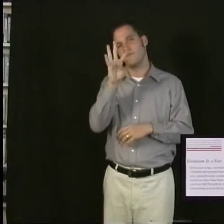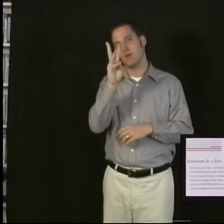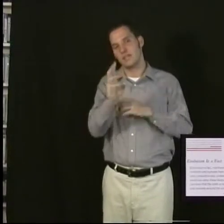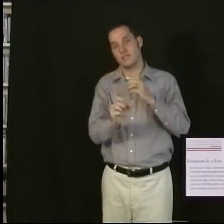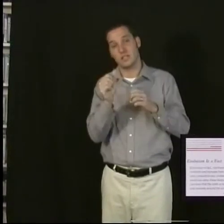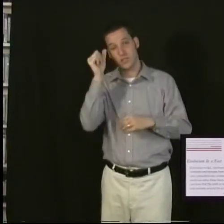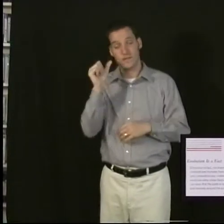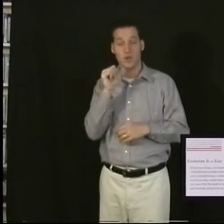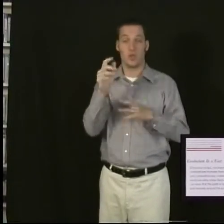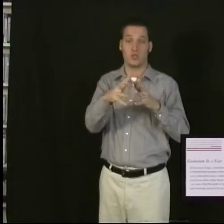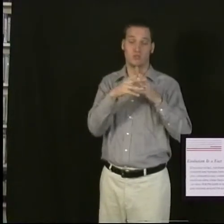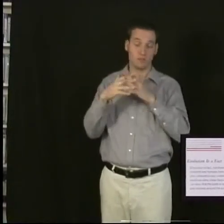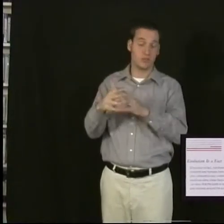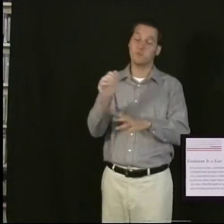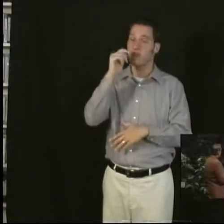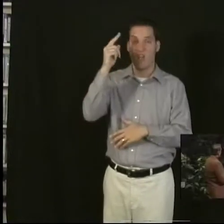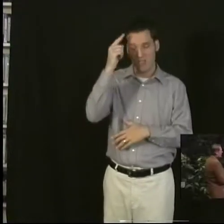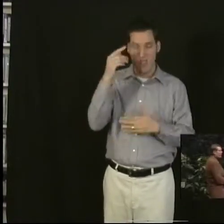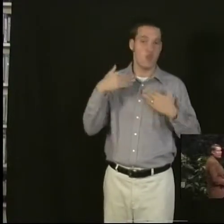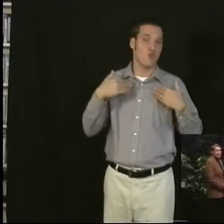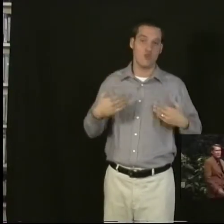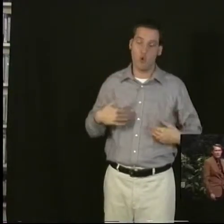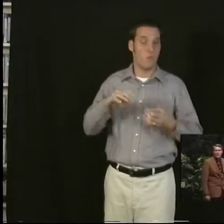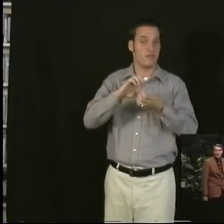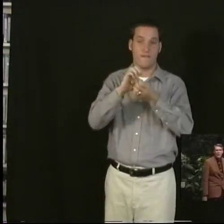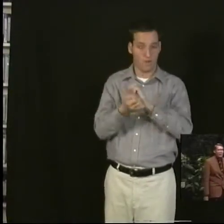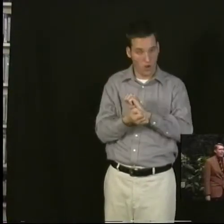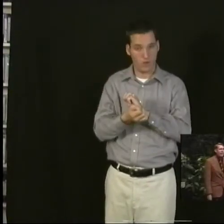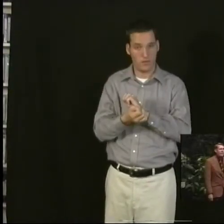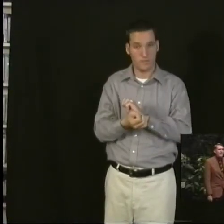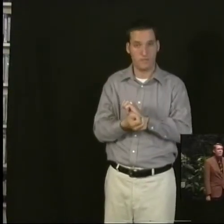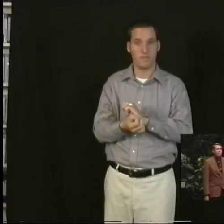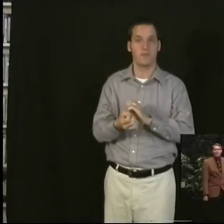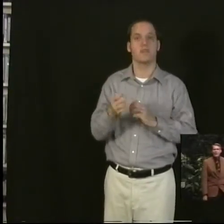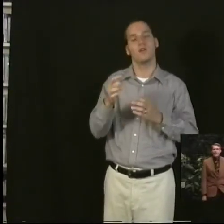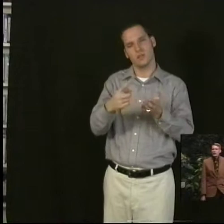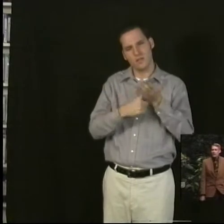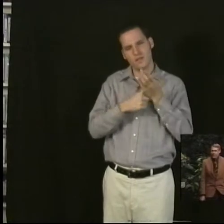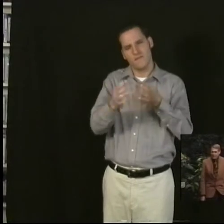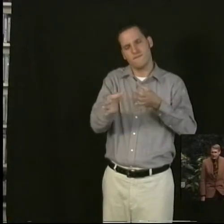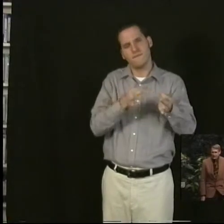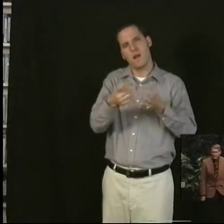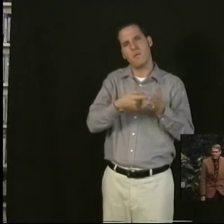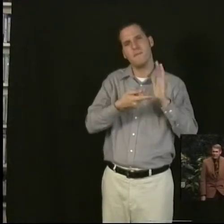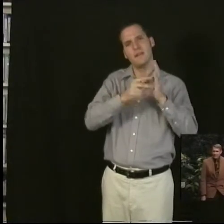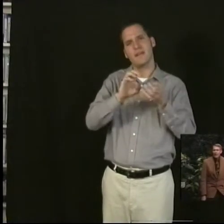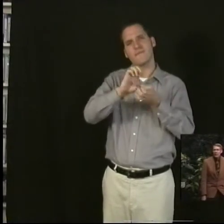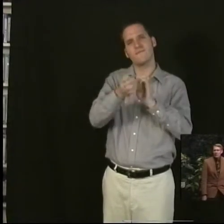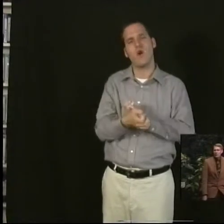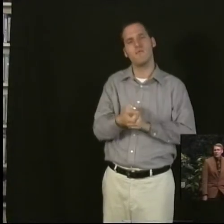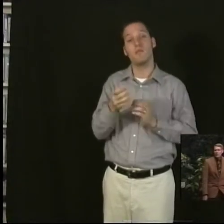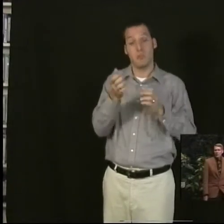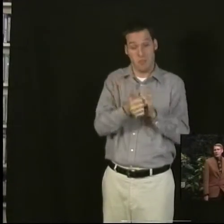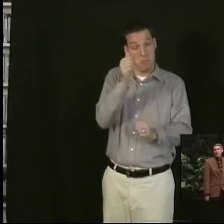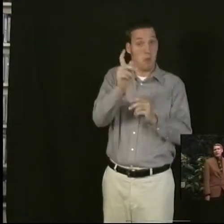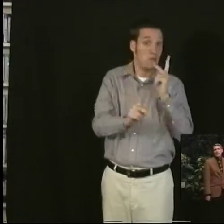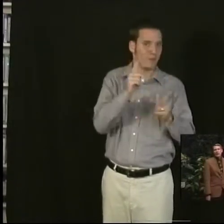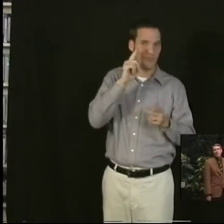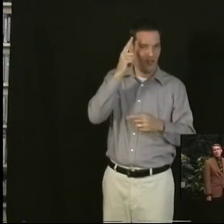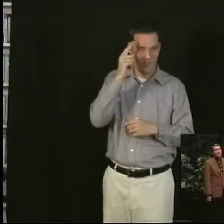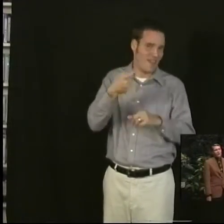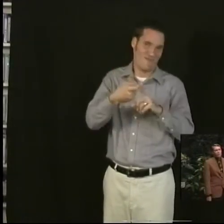of adults in the United States do not think humans had evolved. Well, you better define what you mean by evolved. Right, the majority of folks do